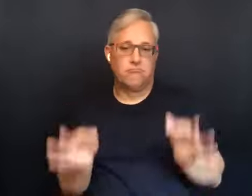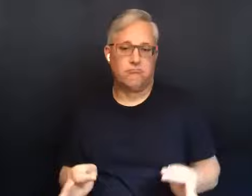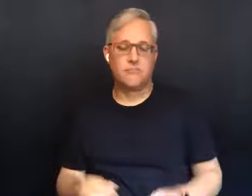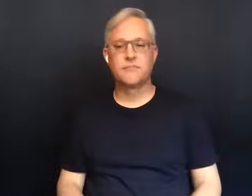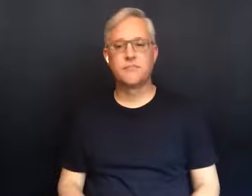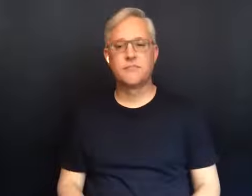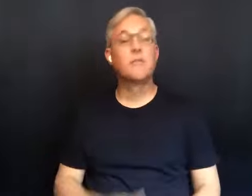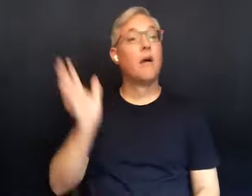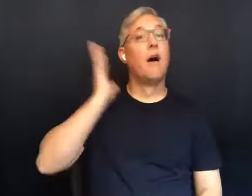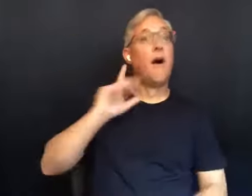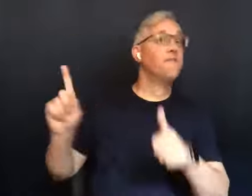So